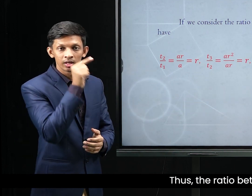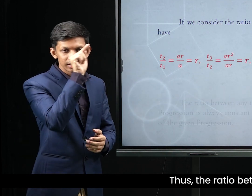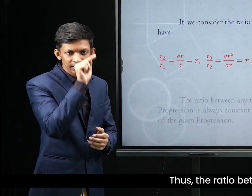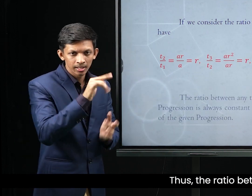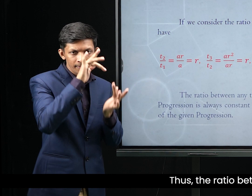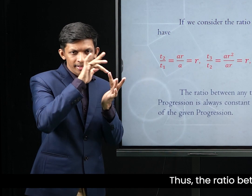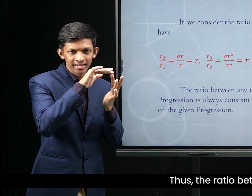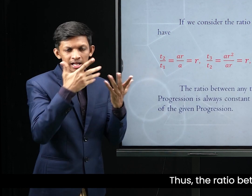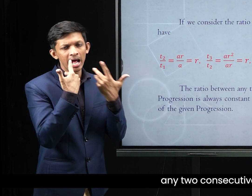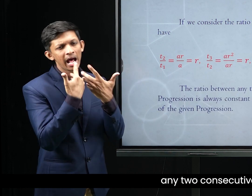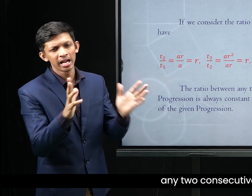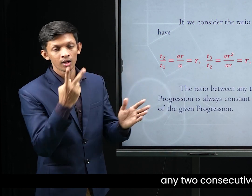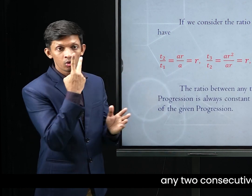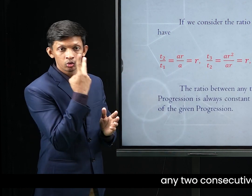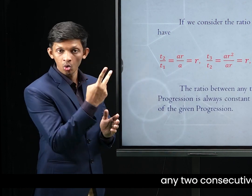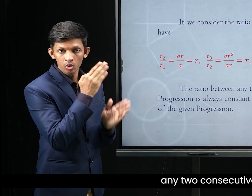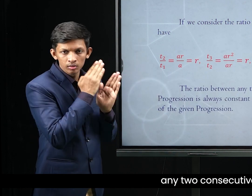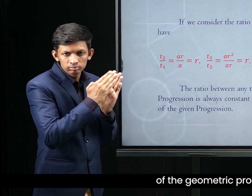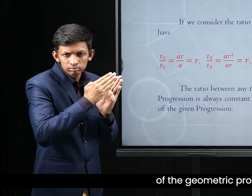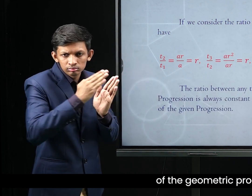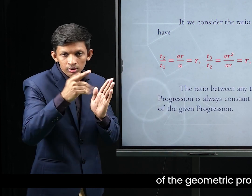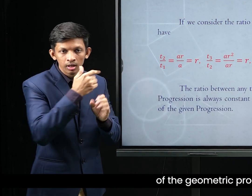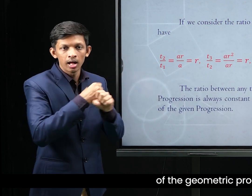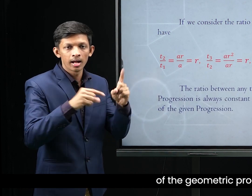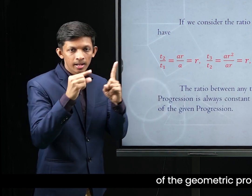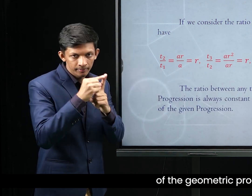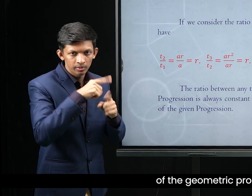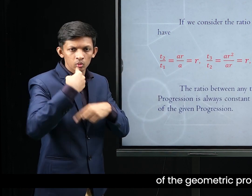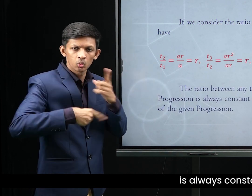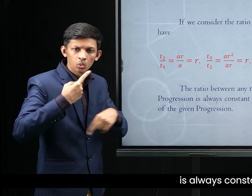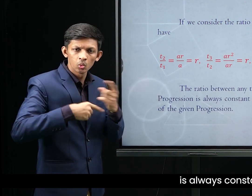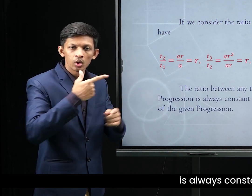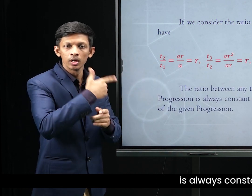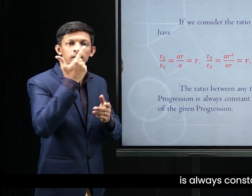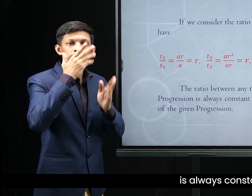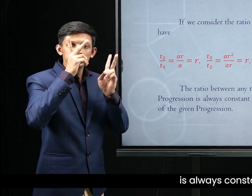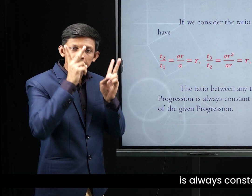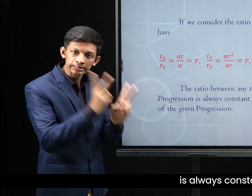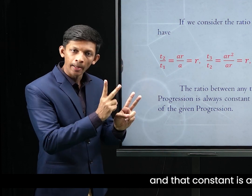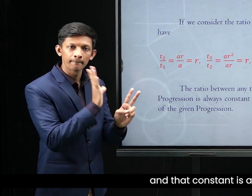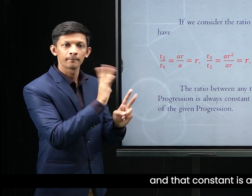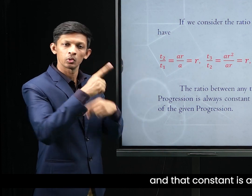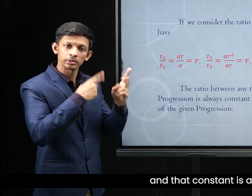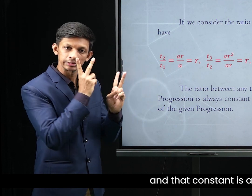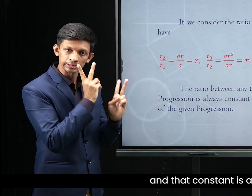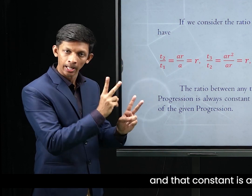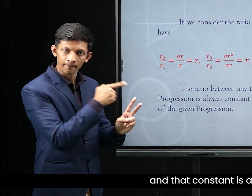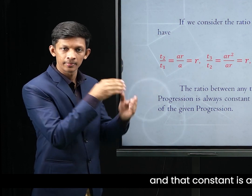Thus, the ratio between any two consecutive terms of the geometric progression is always constant, and that constant is the